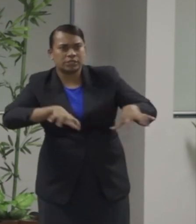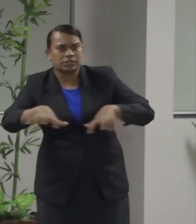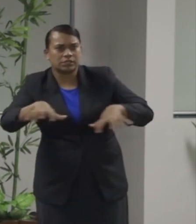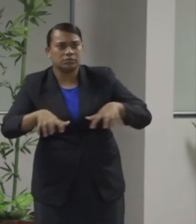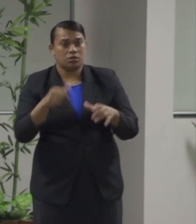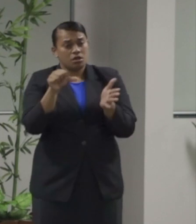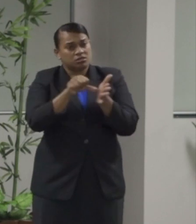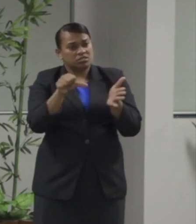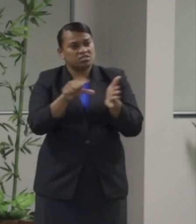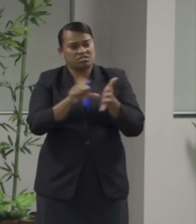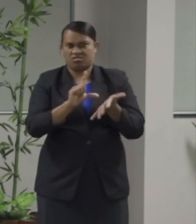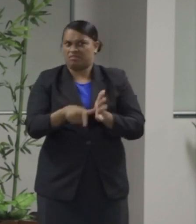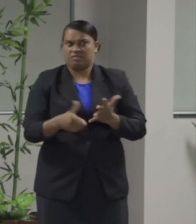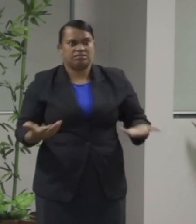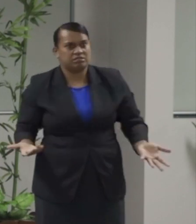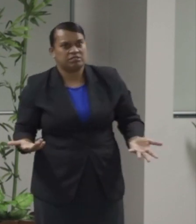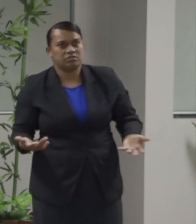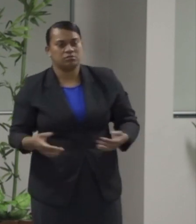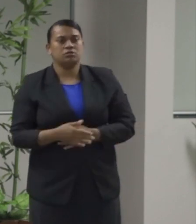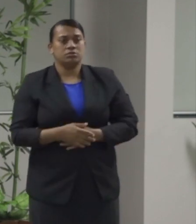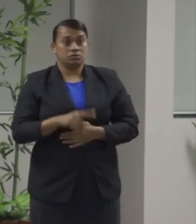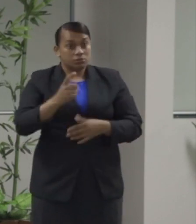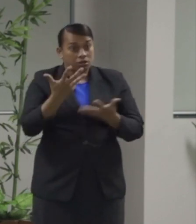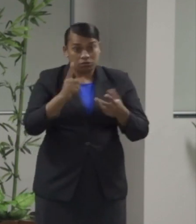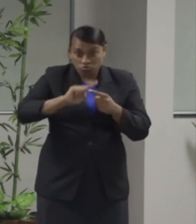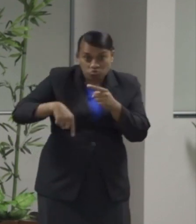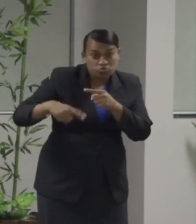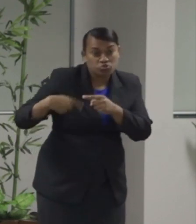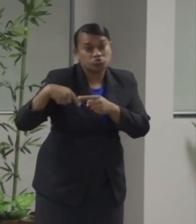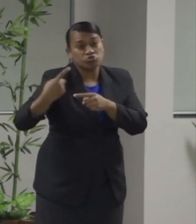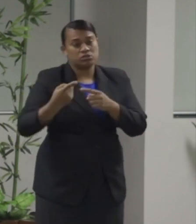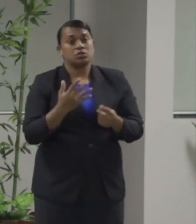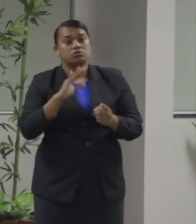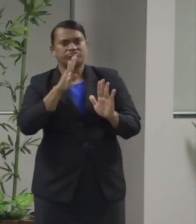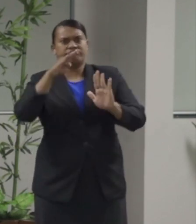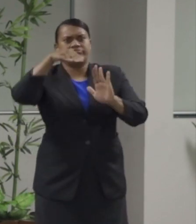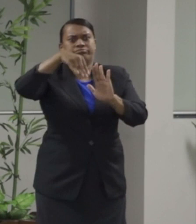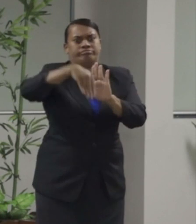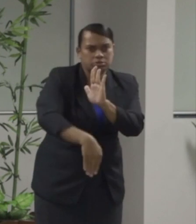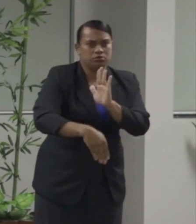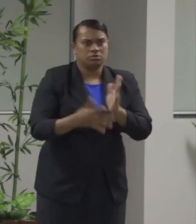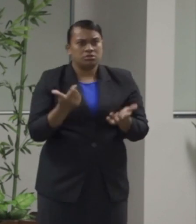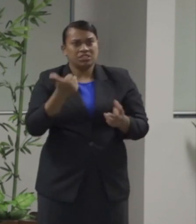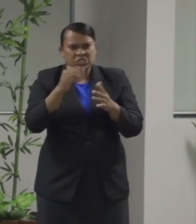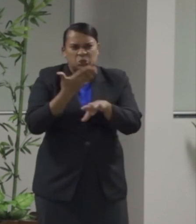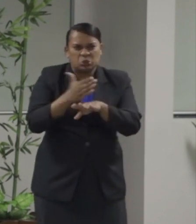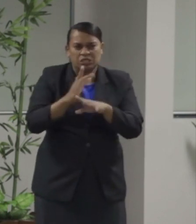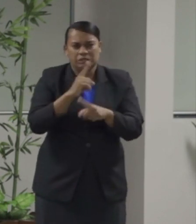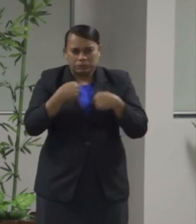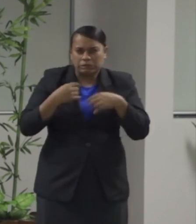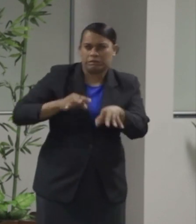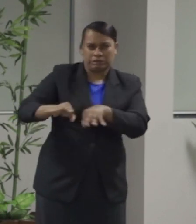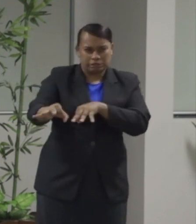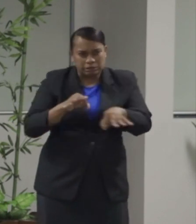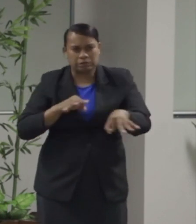times. If the situation continues to go downhill, new measures of support will be provided. So